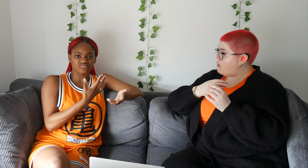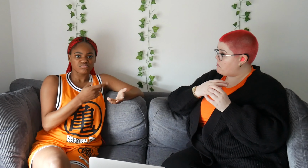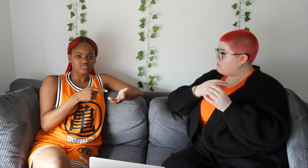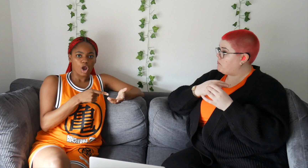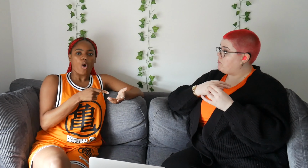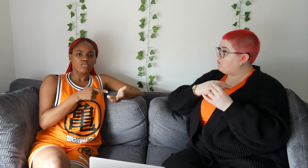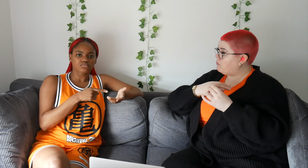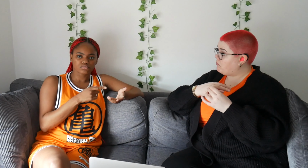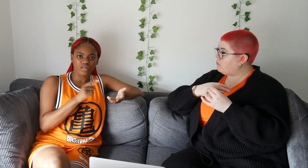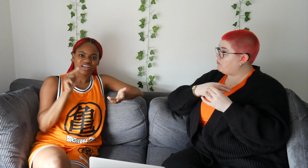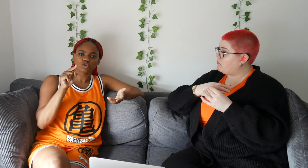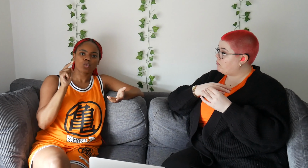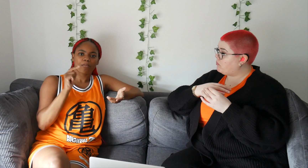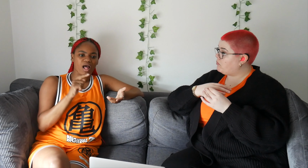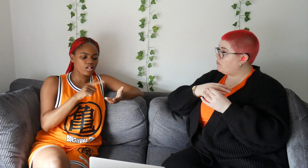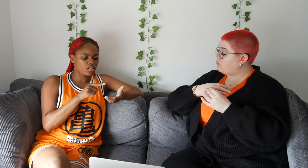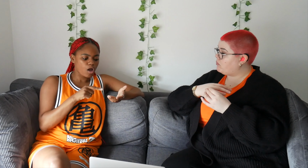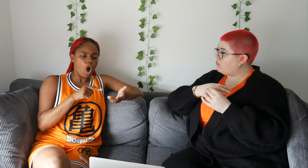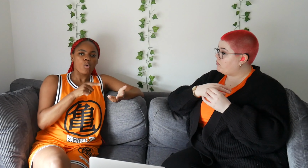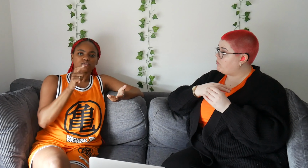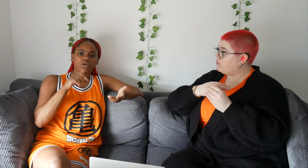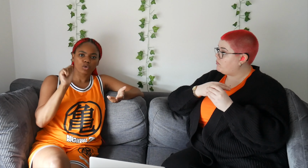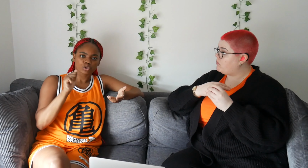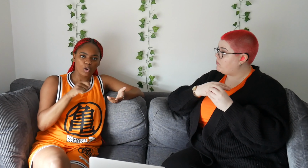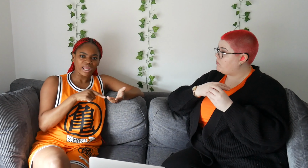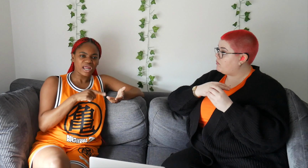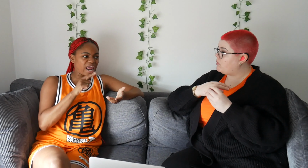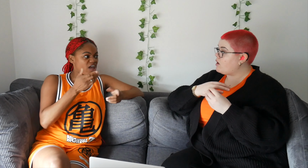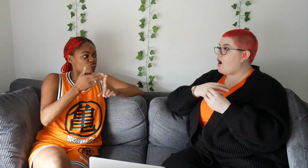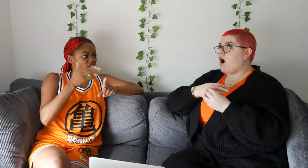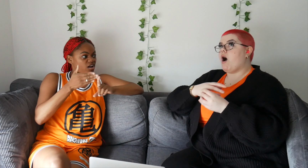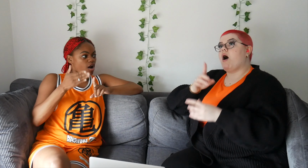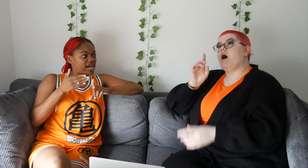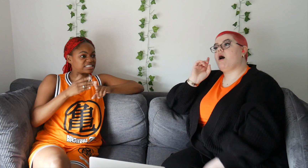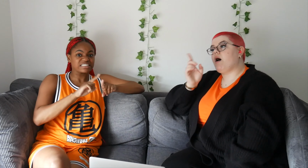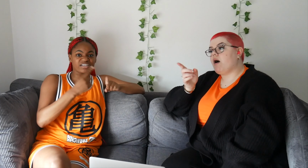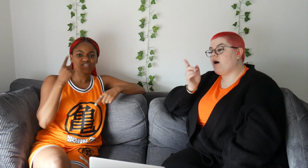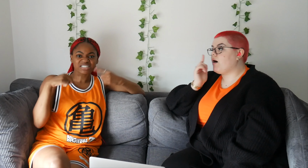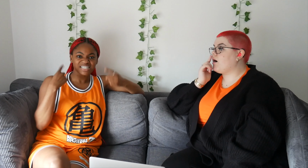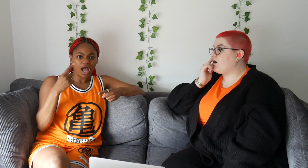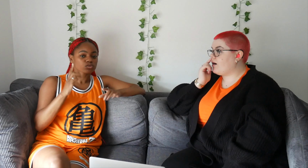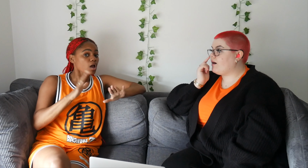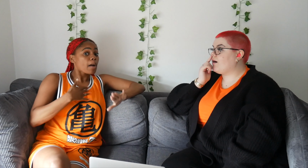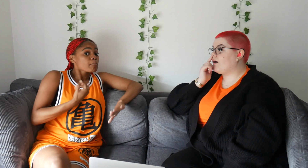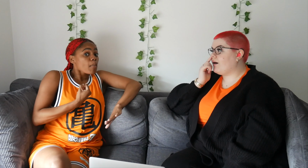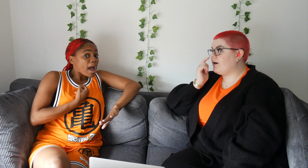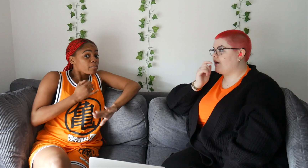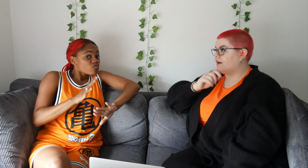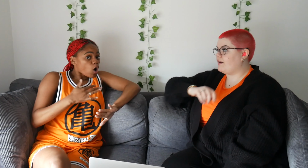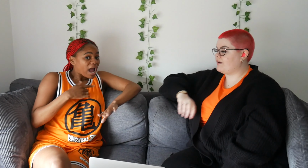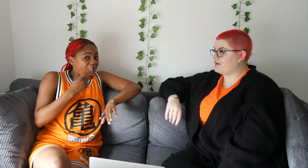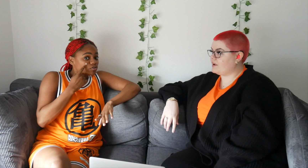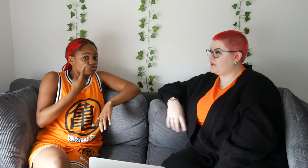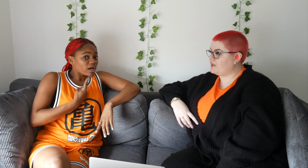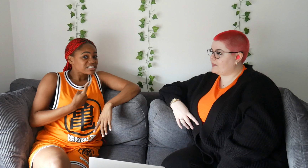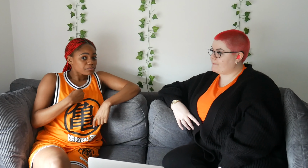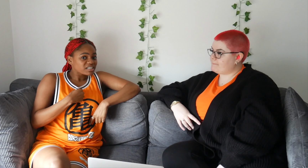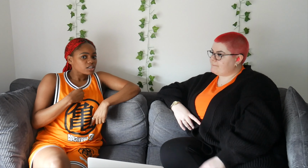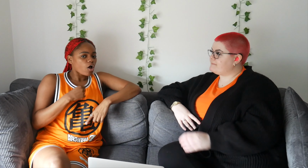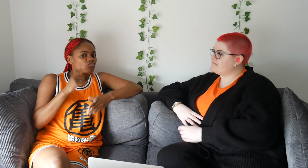it comes up on your phone, and you can be like, oh, someone's knocking, someone's ringing the bell. It recognises different sounds. I might be wrong, I